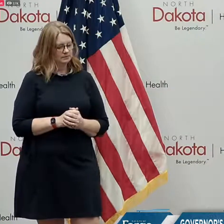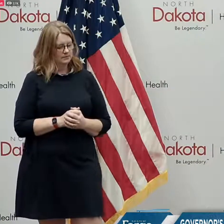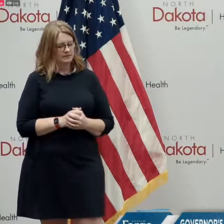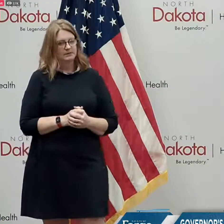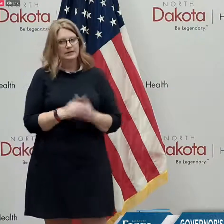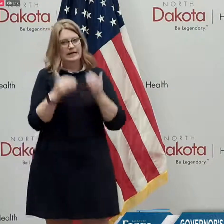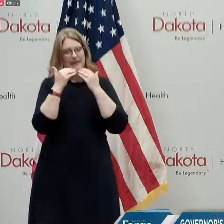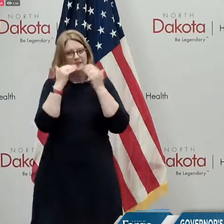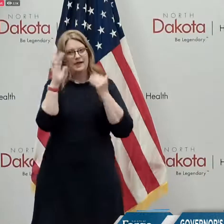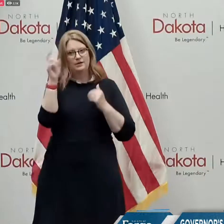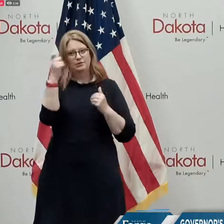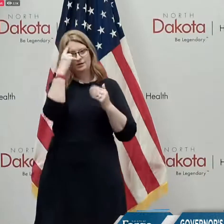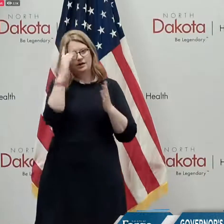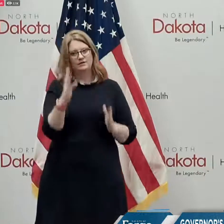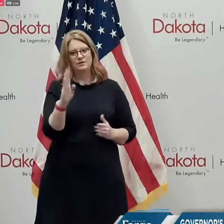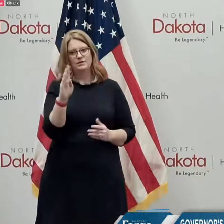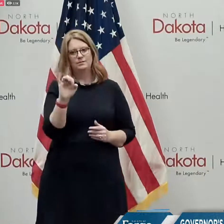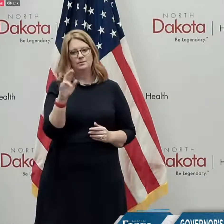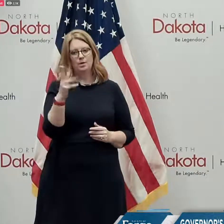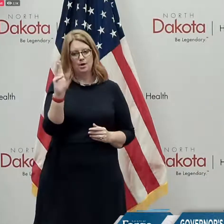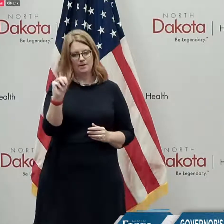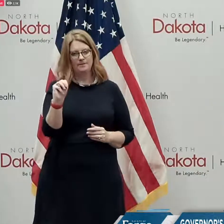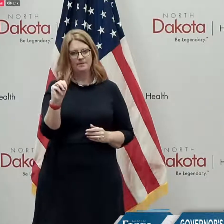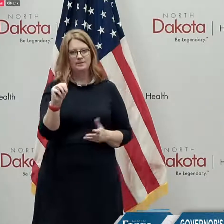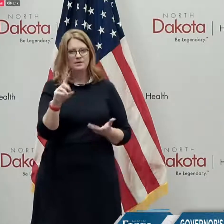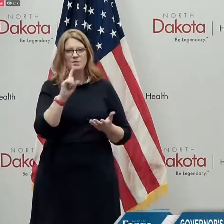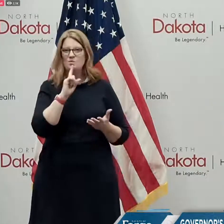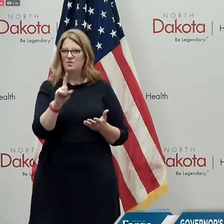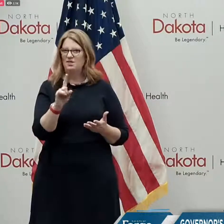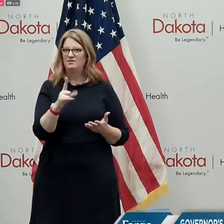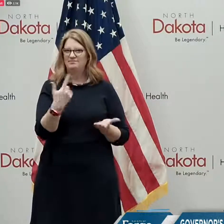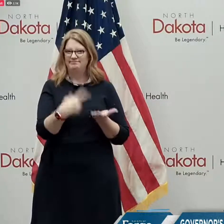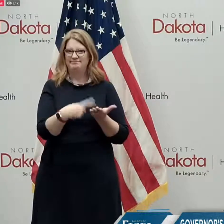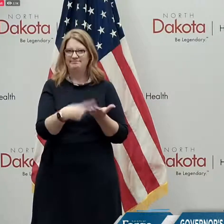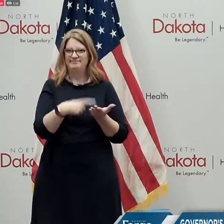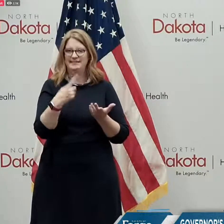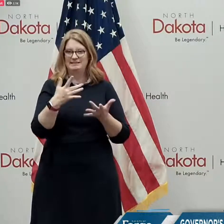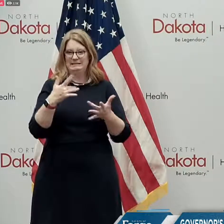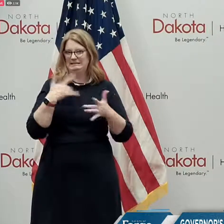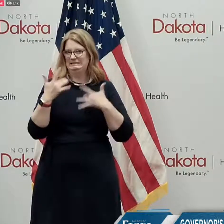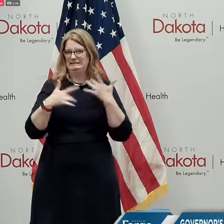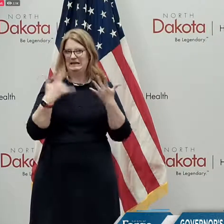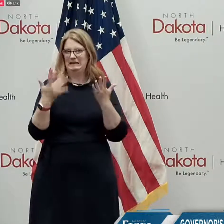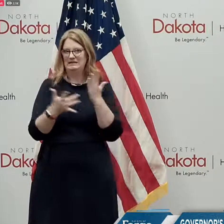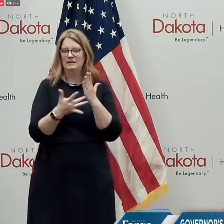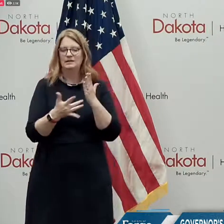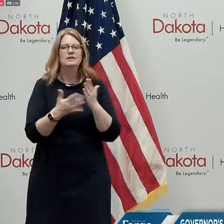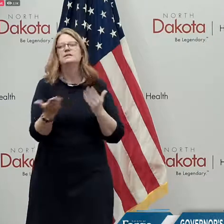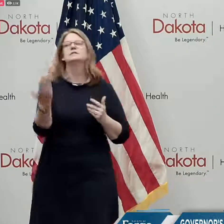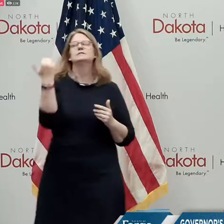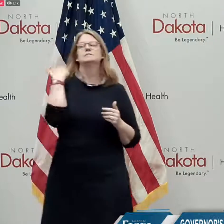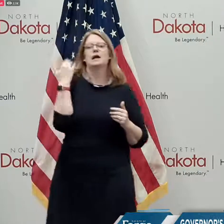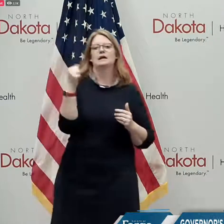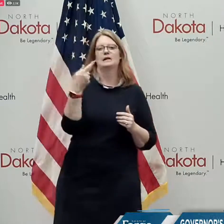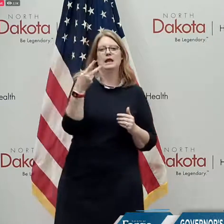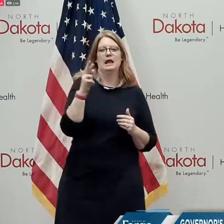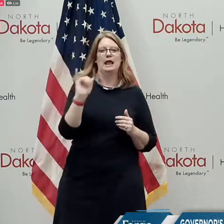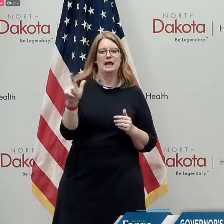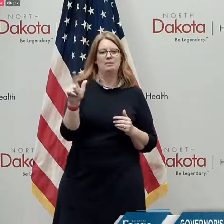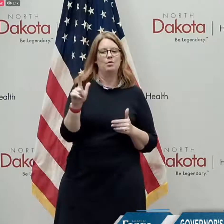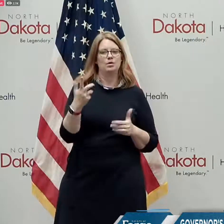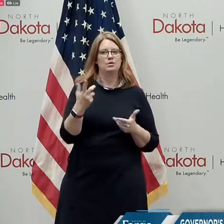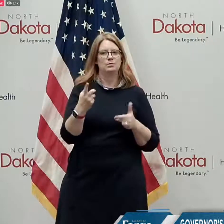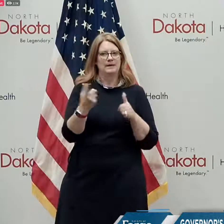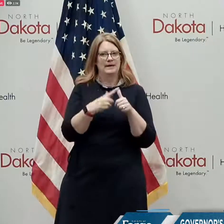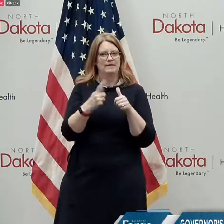Thank you, Governor Burgum, for the opportunity to talk about this exciting piece of technology. It was back in April when I first